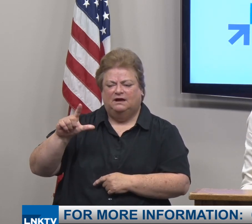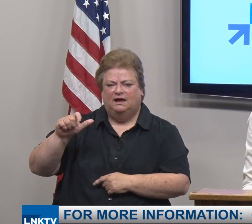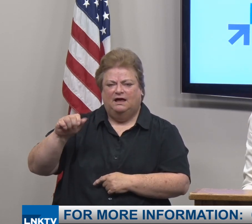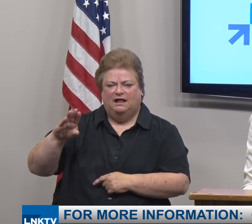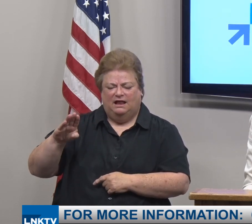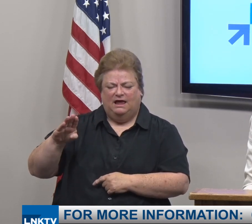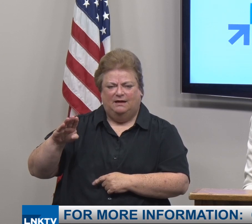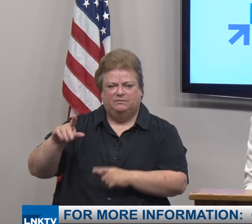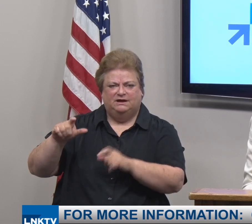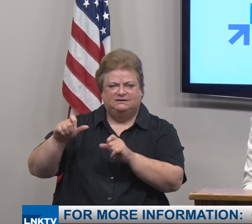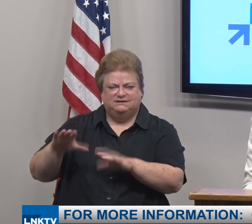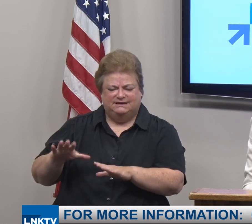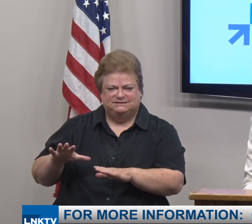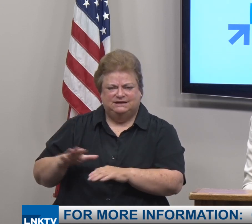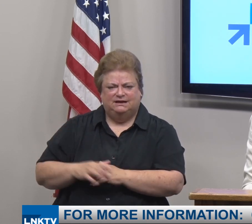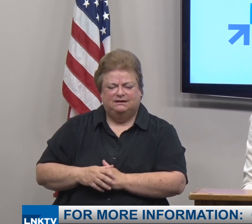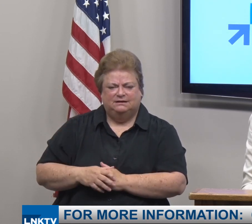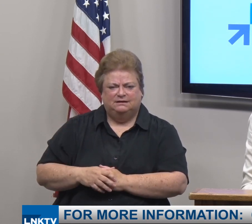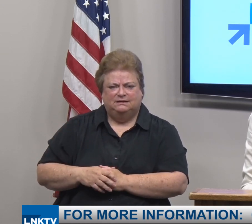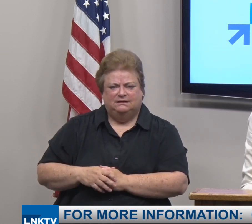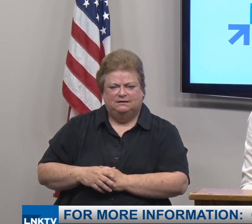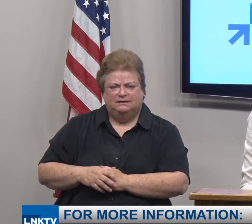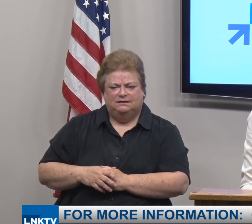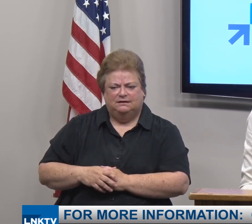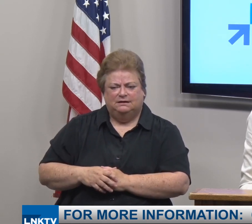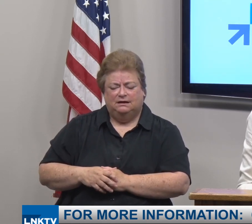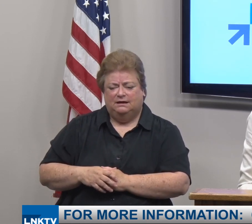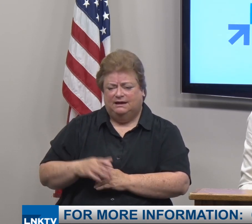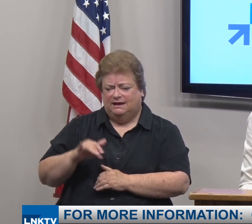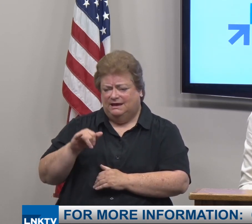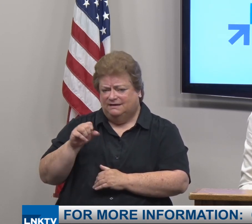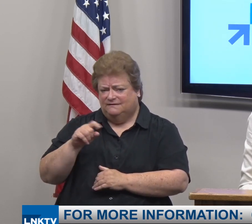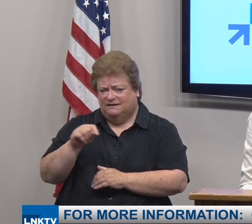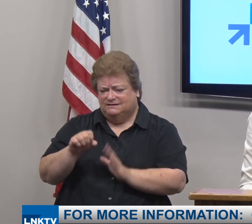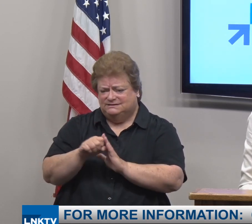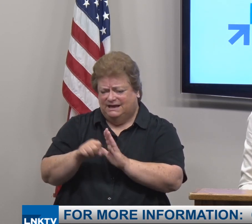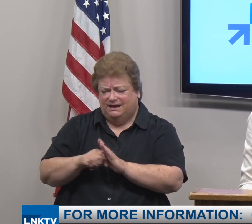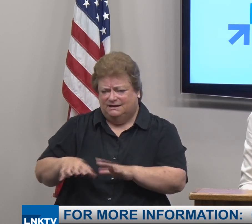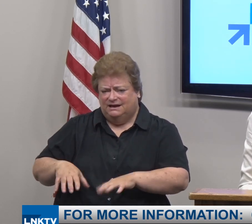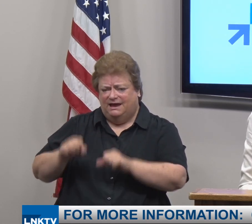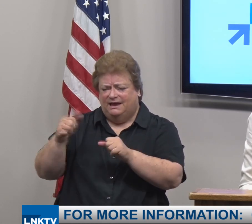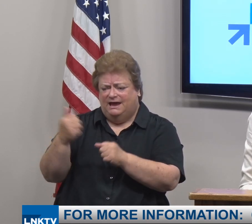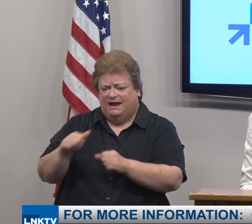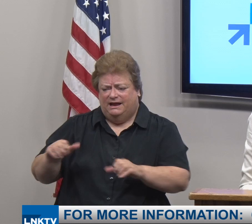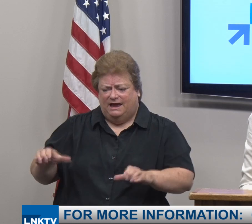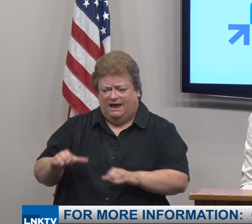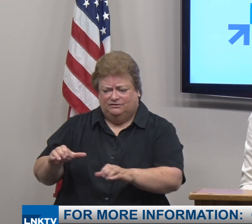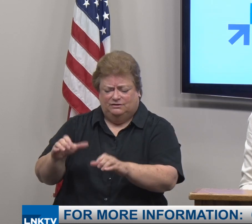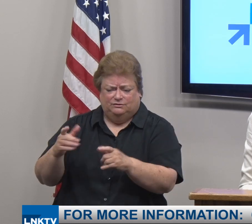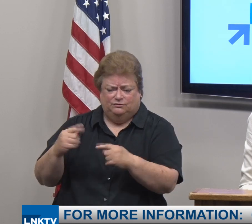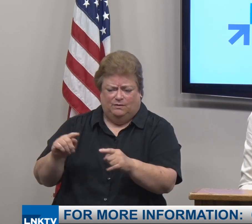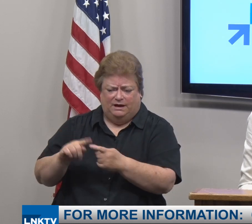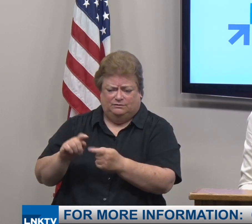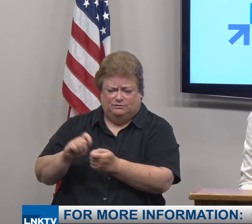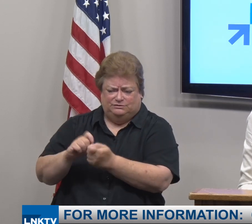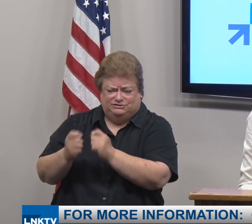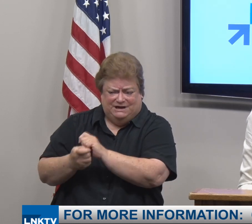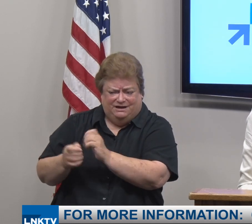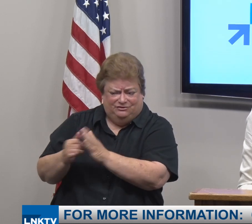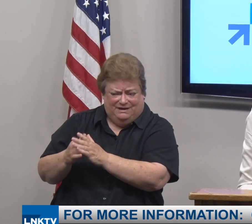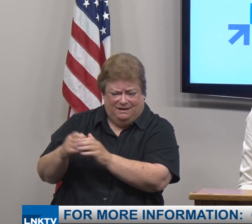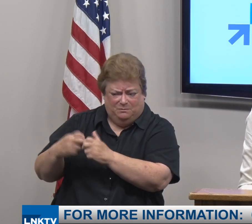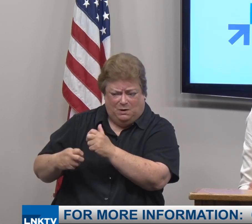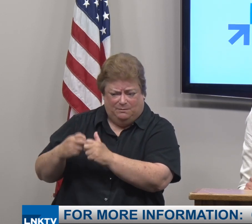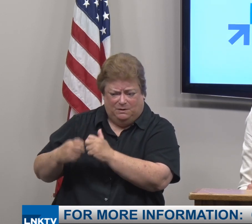I'll bring Director Lopez up for that. State taking any sort of action to try and correct that problem? It sounds